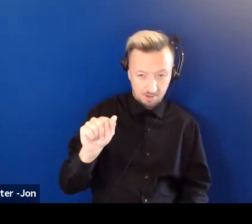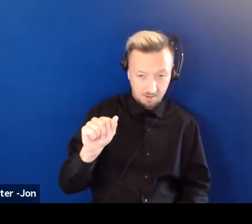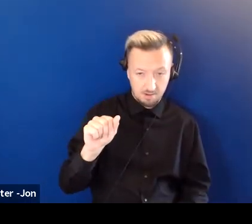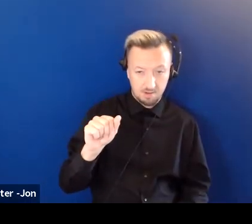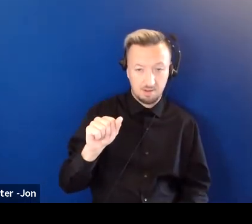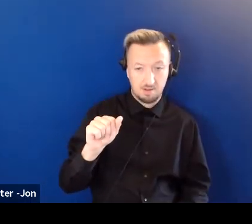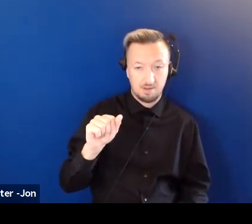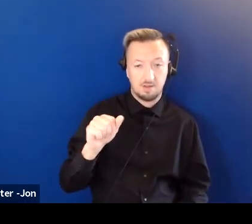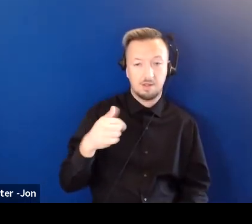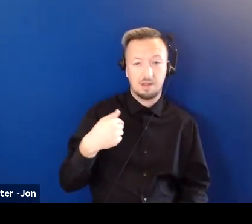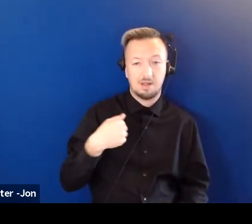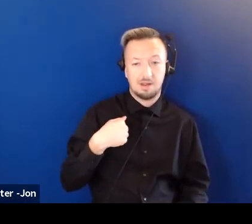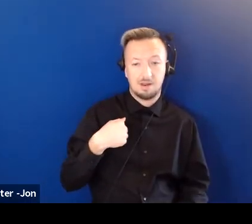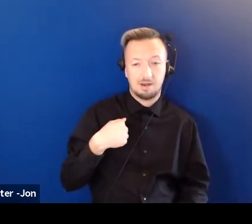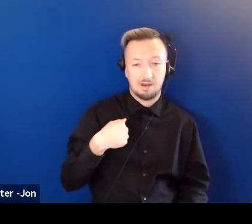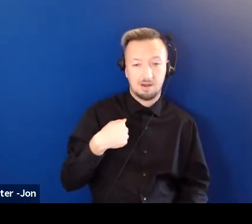and I'm going to continue.